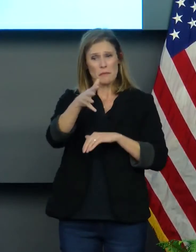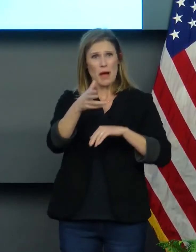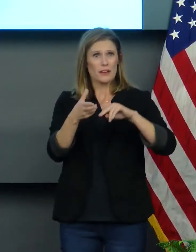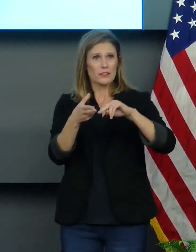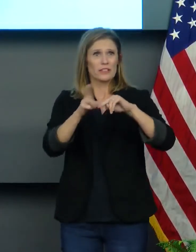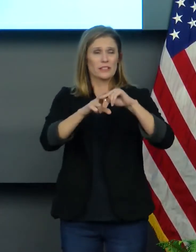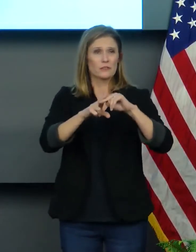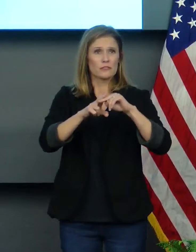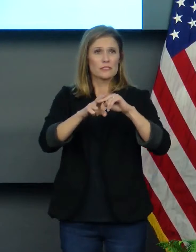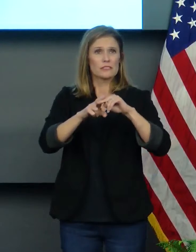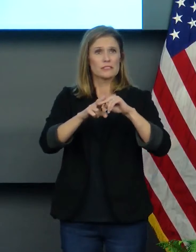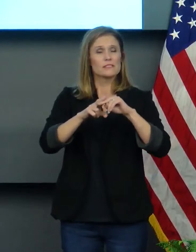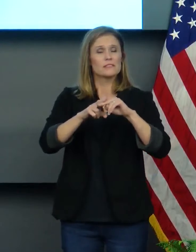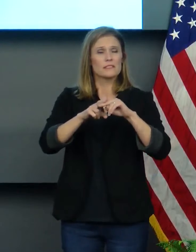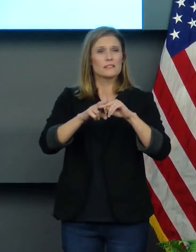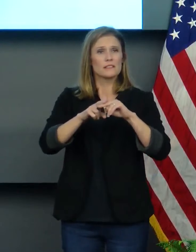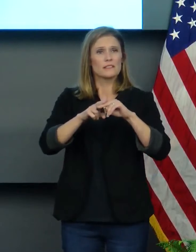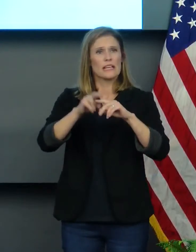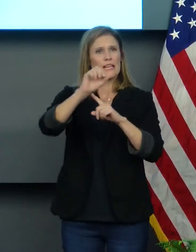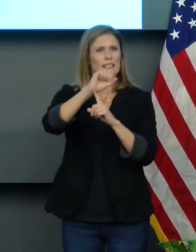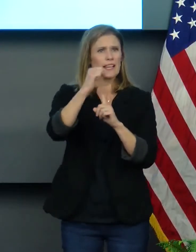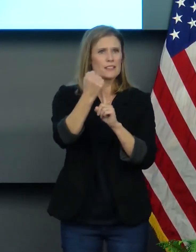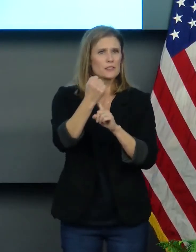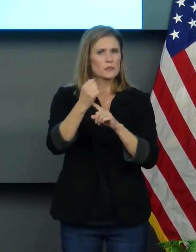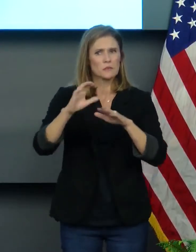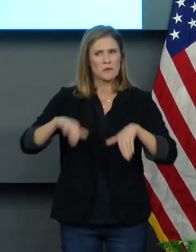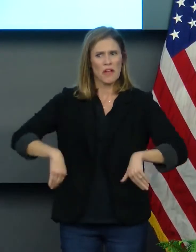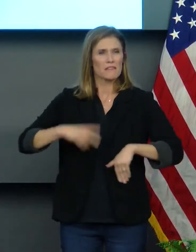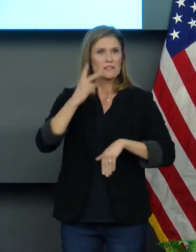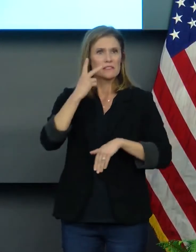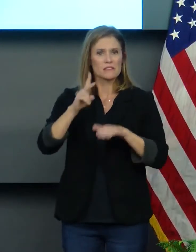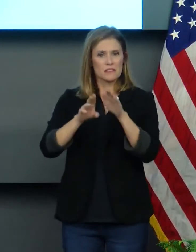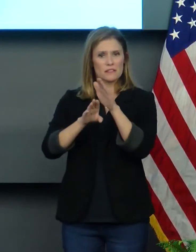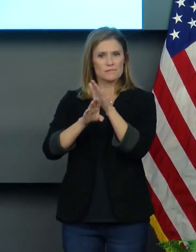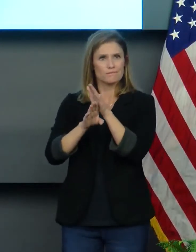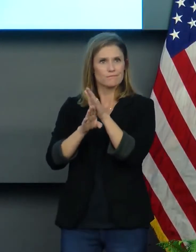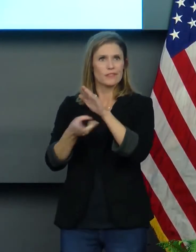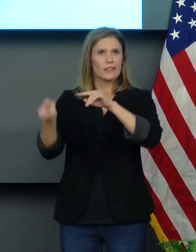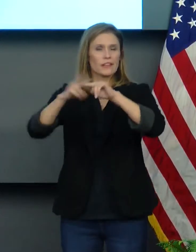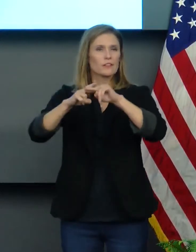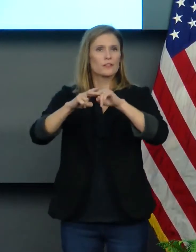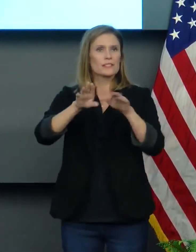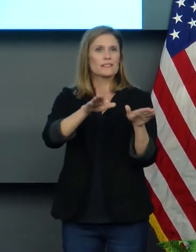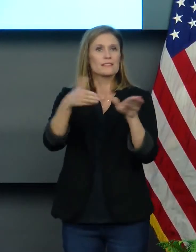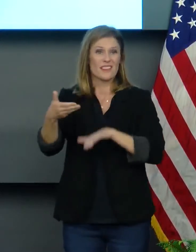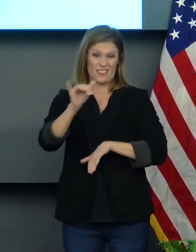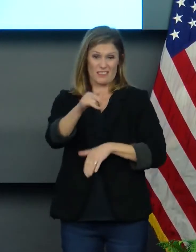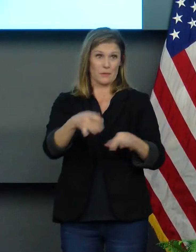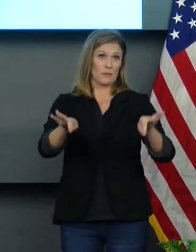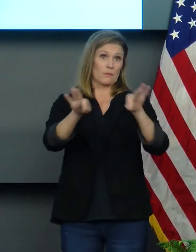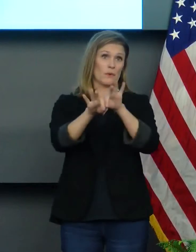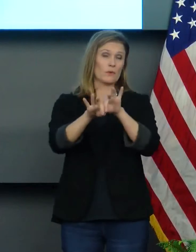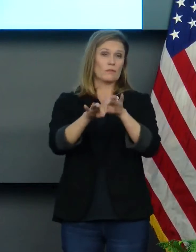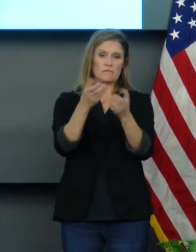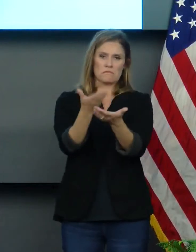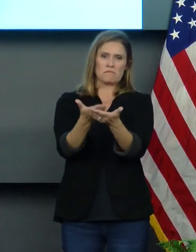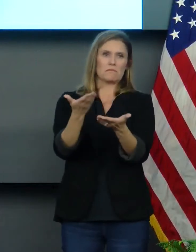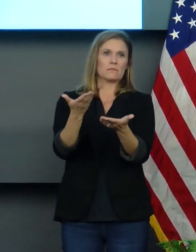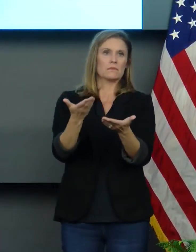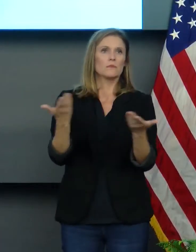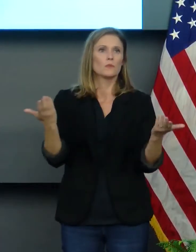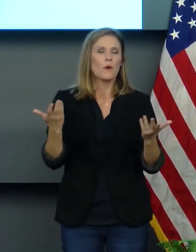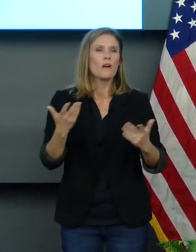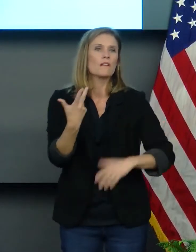in cases, have not seen a commensurate increase in deaths. And that's important. That's evidence that